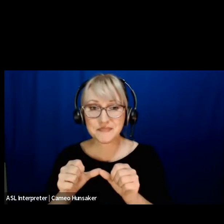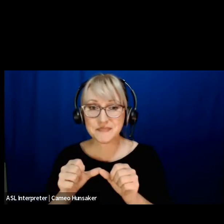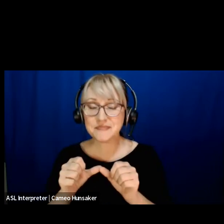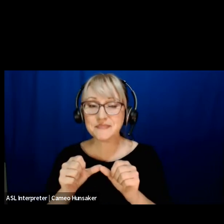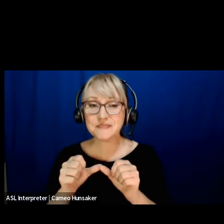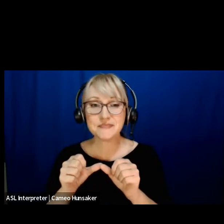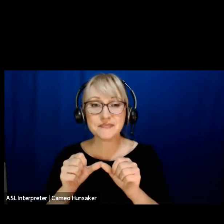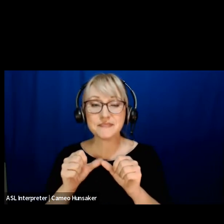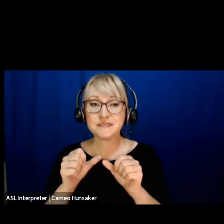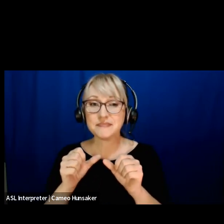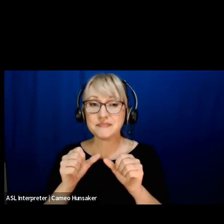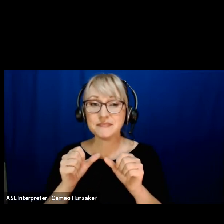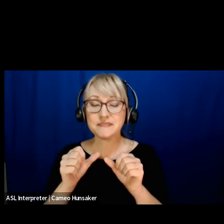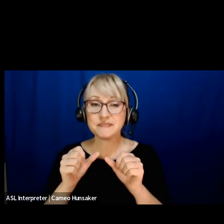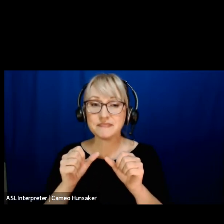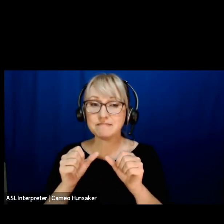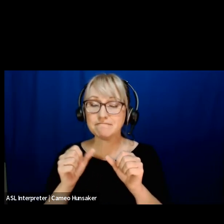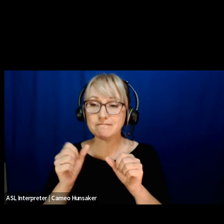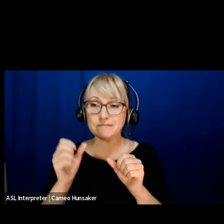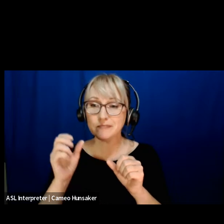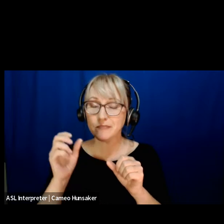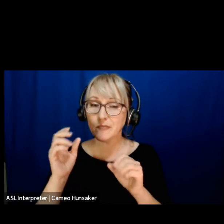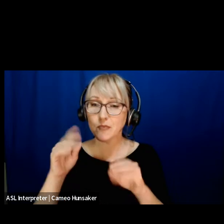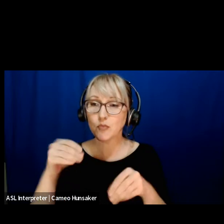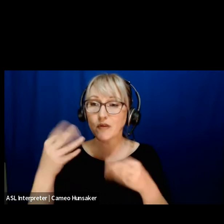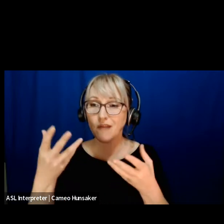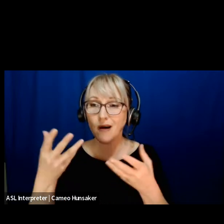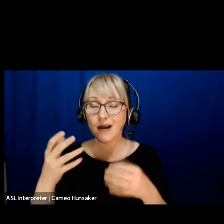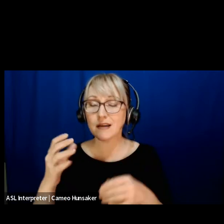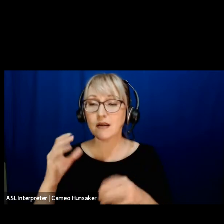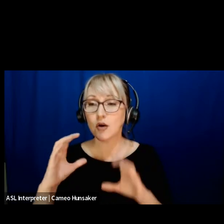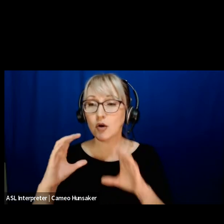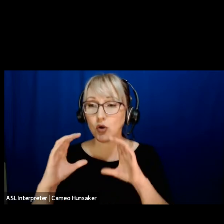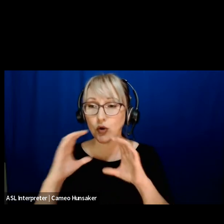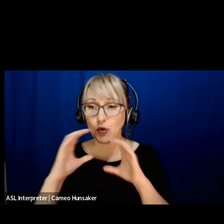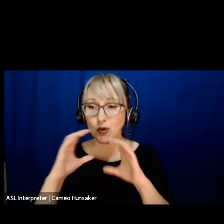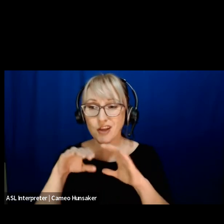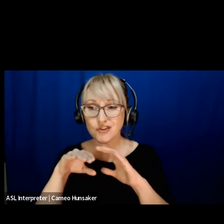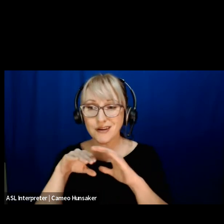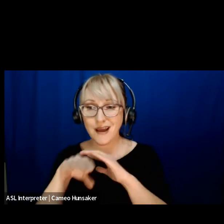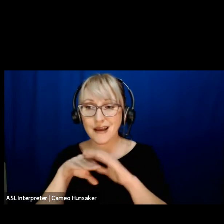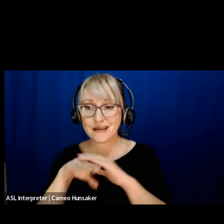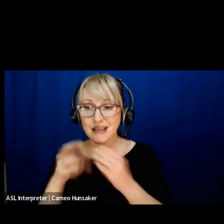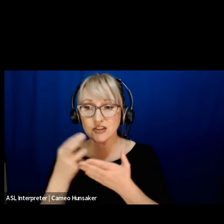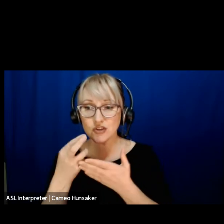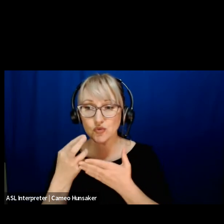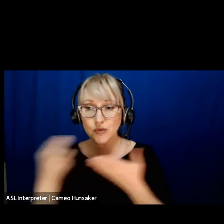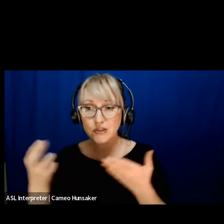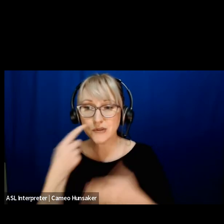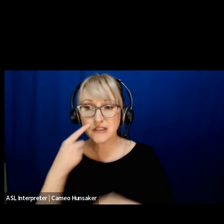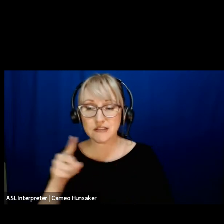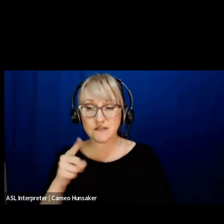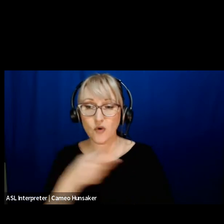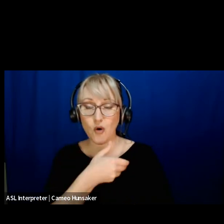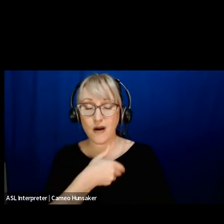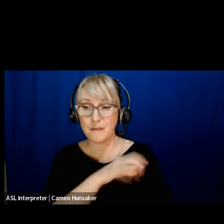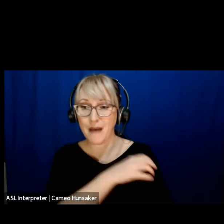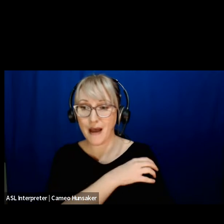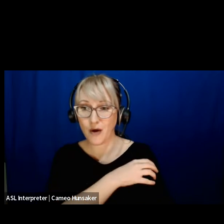provide we call it the Communication Access Resources for Empowerment, or our